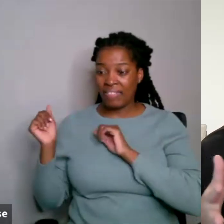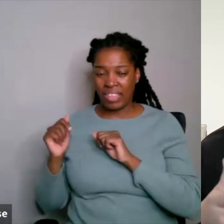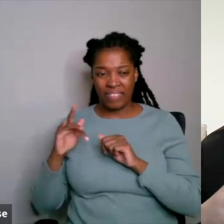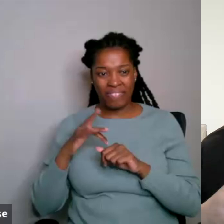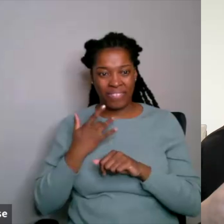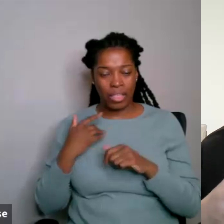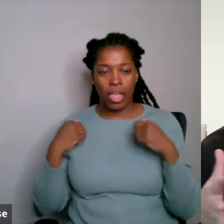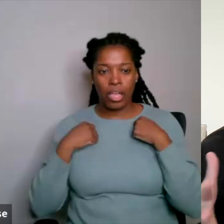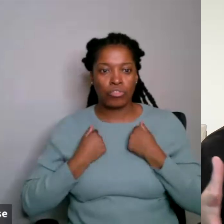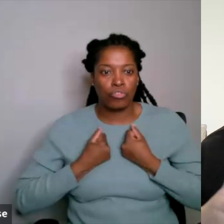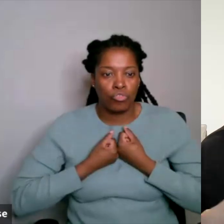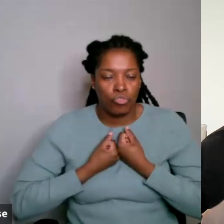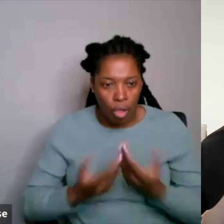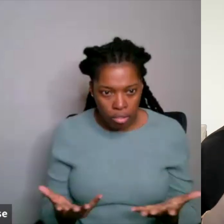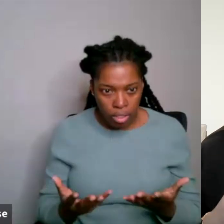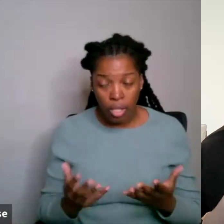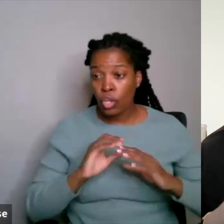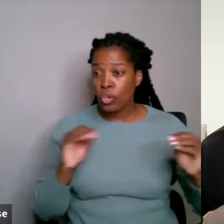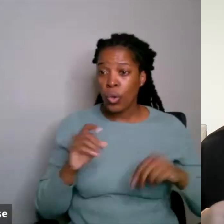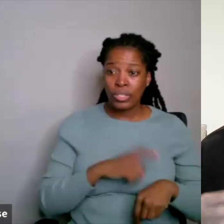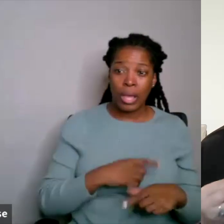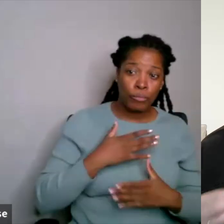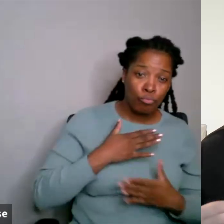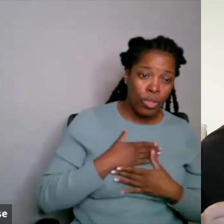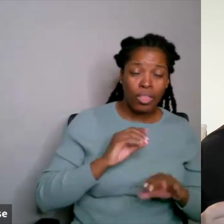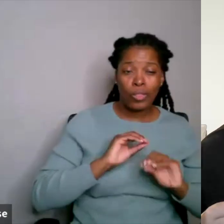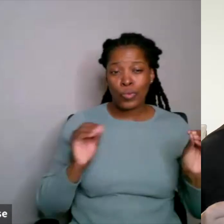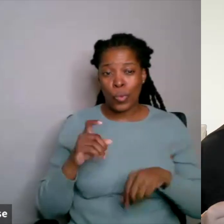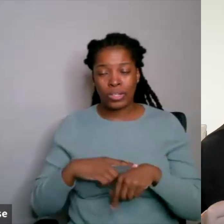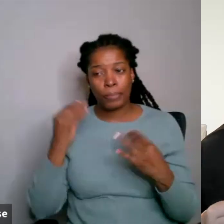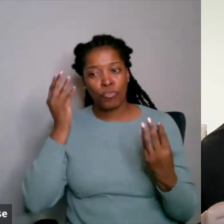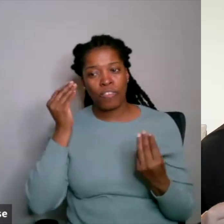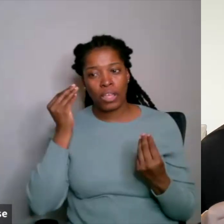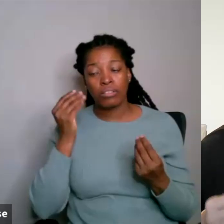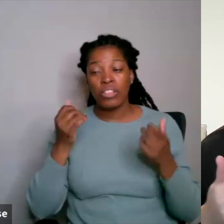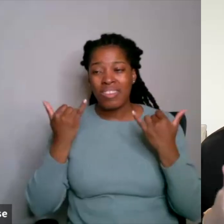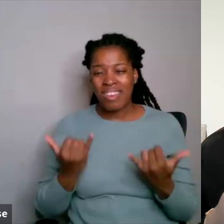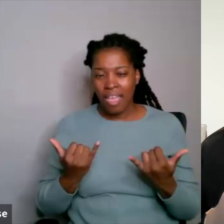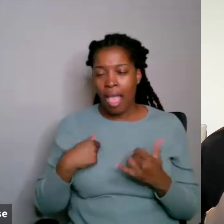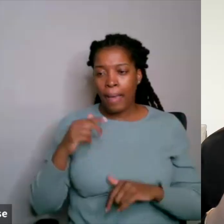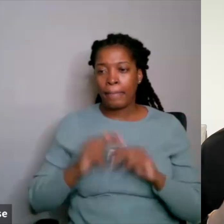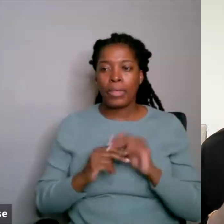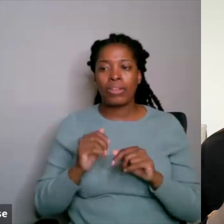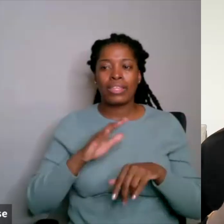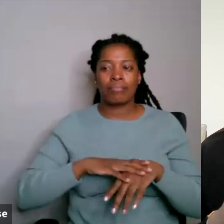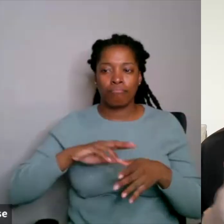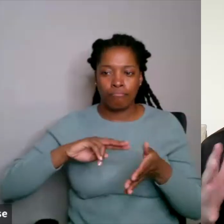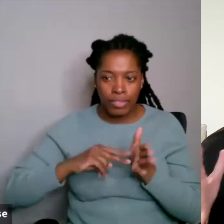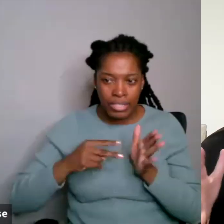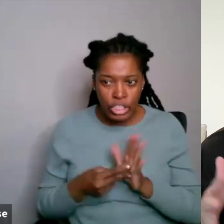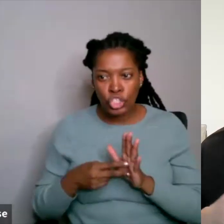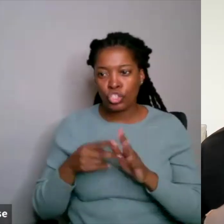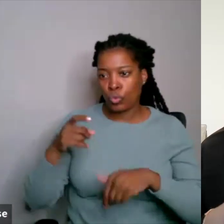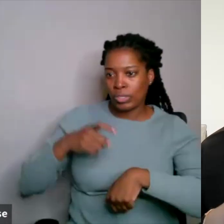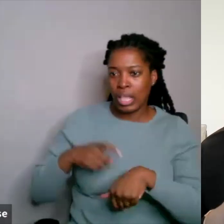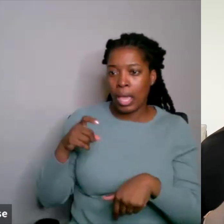I didn't have time to breathe. I didn't have time to reflect. So now I build intentional buffer times in between